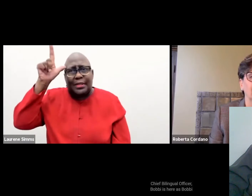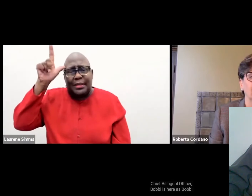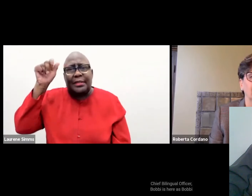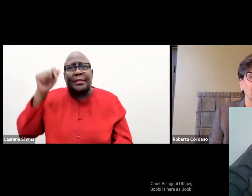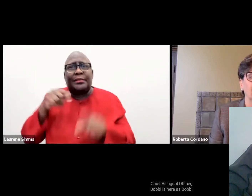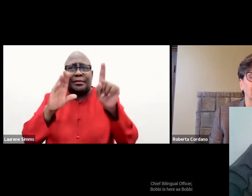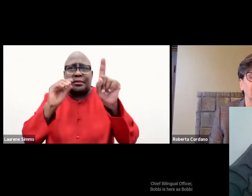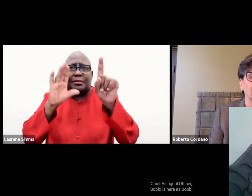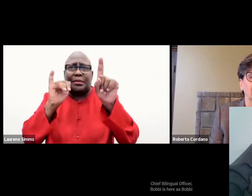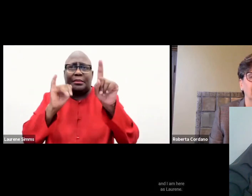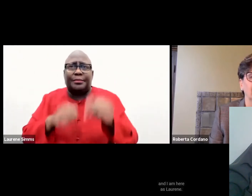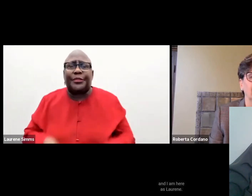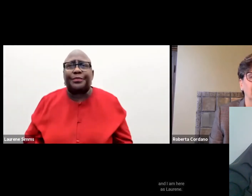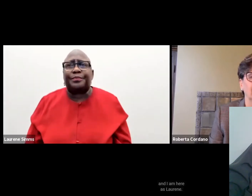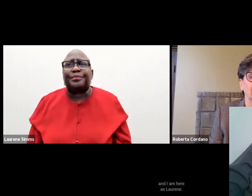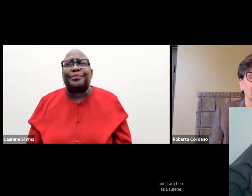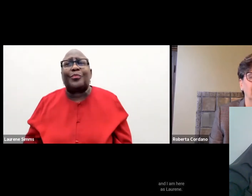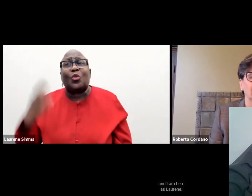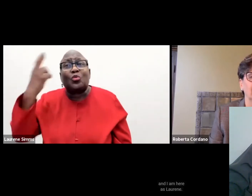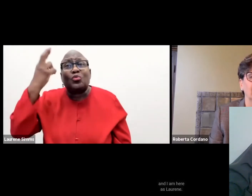open